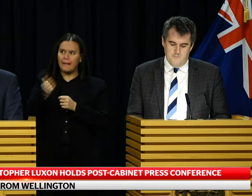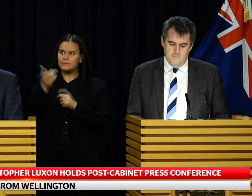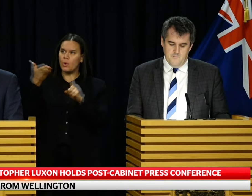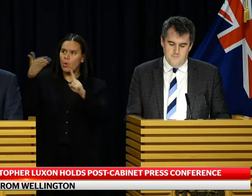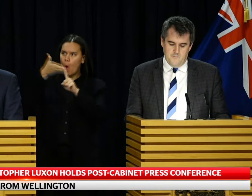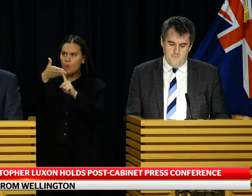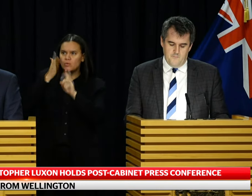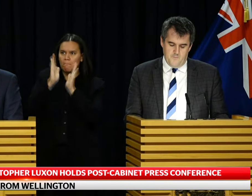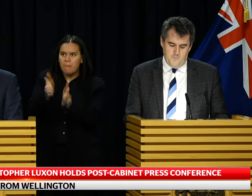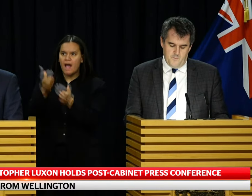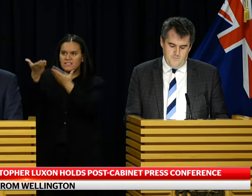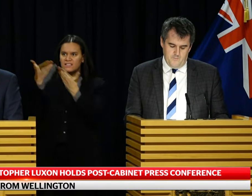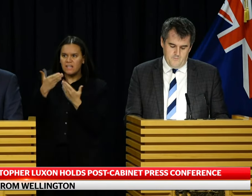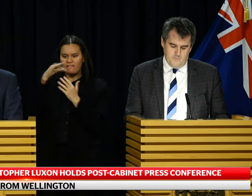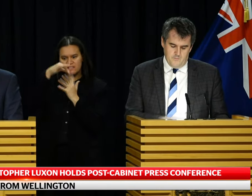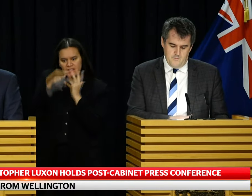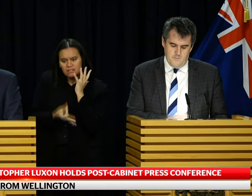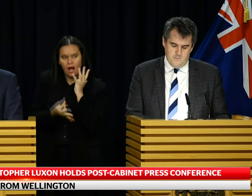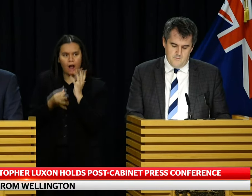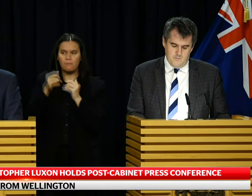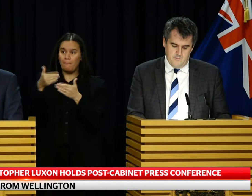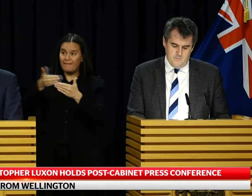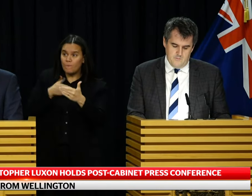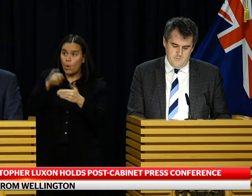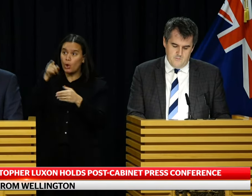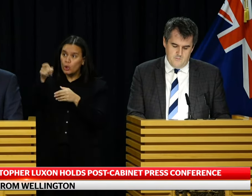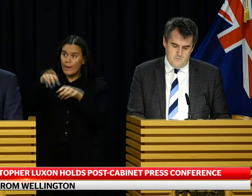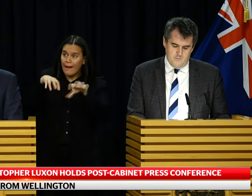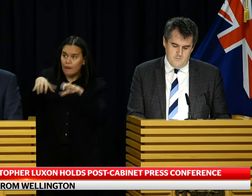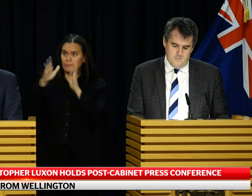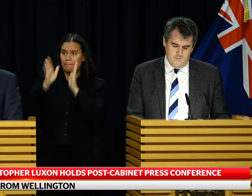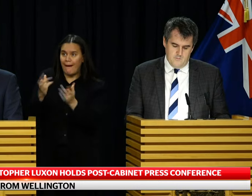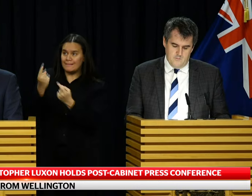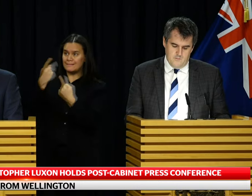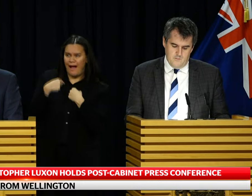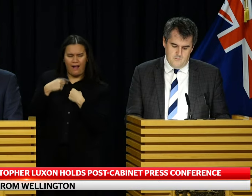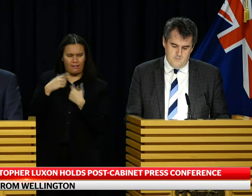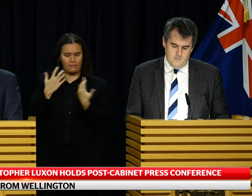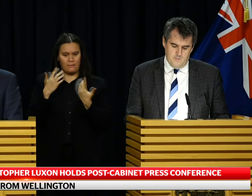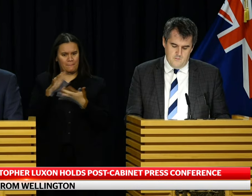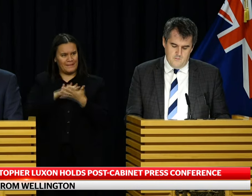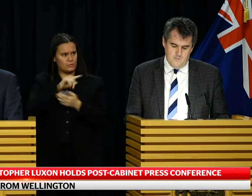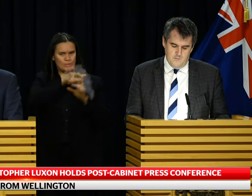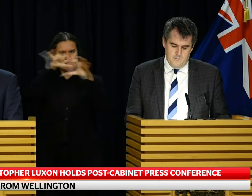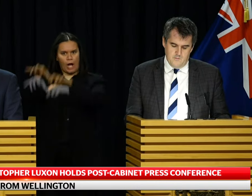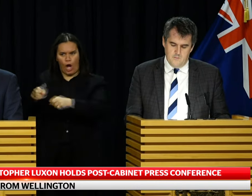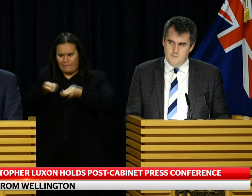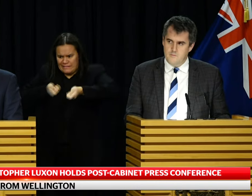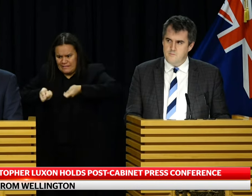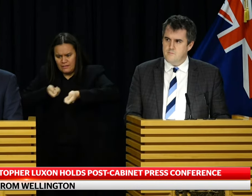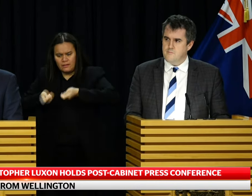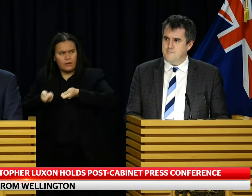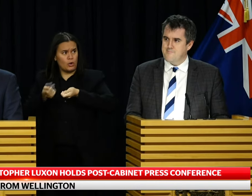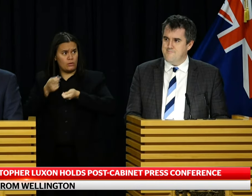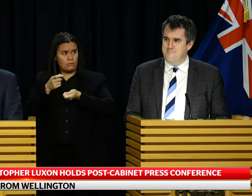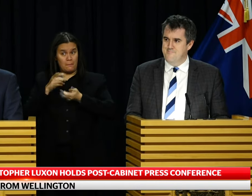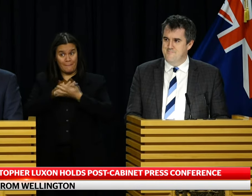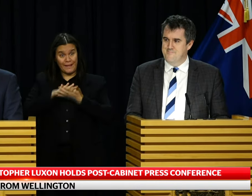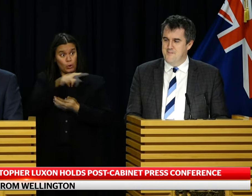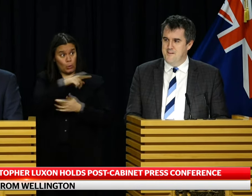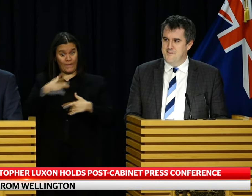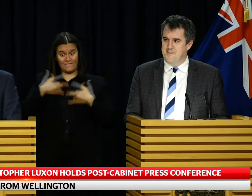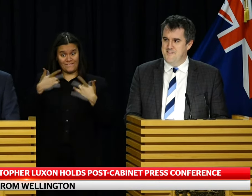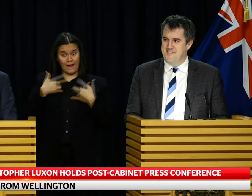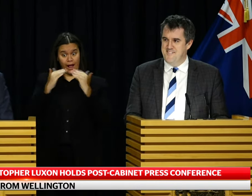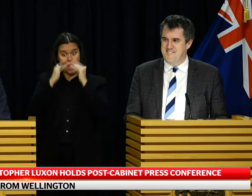they can do anything, even if it's within their existing delegations. Is this effectively a ministry that you think is completely and utterly failing,